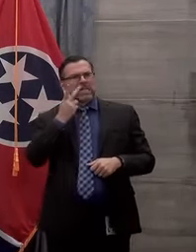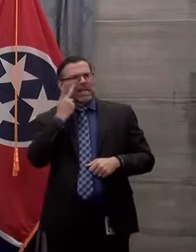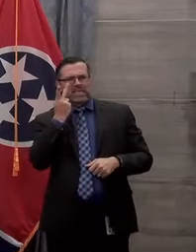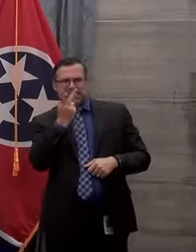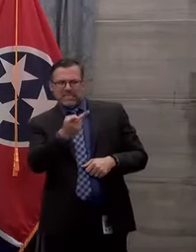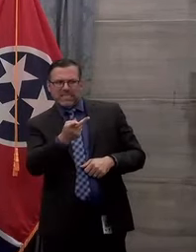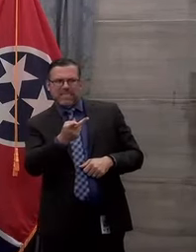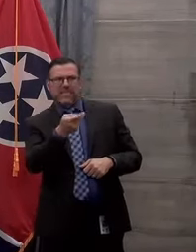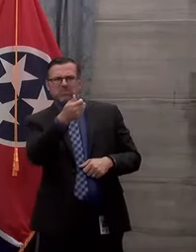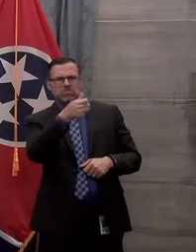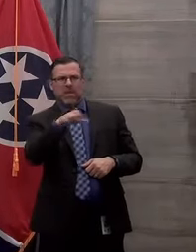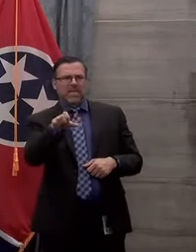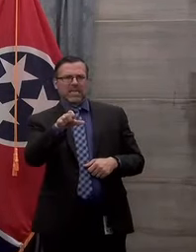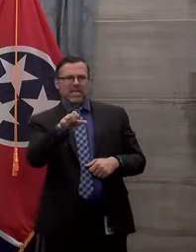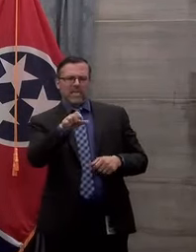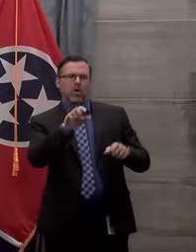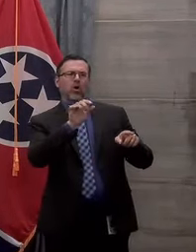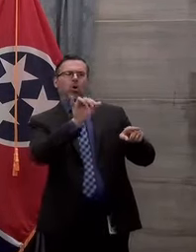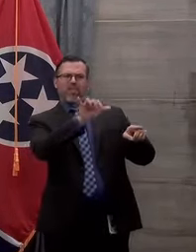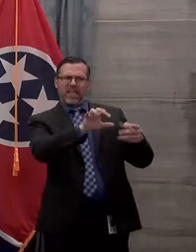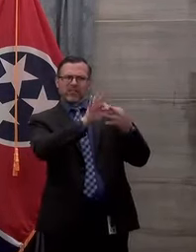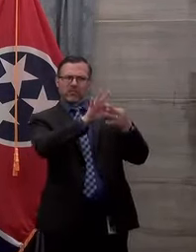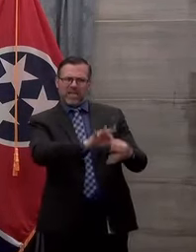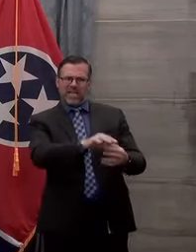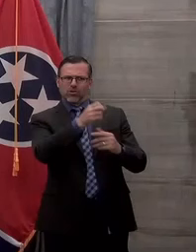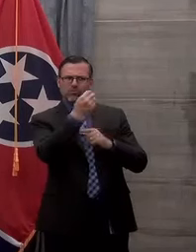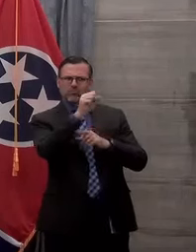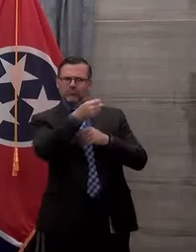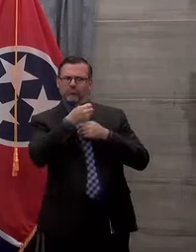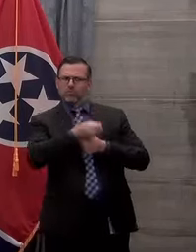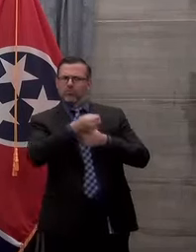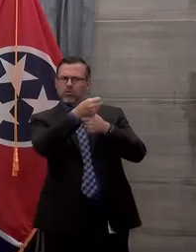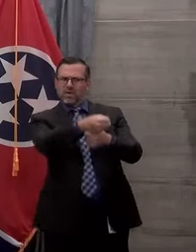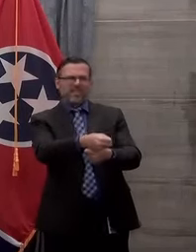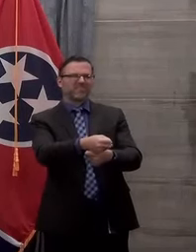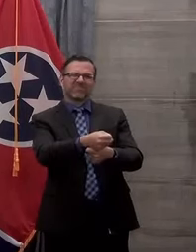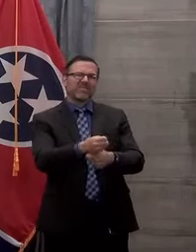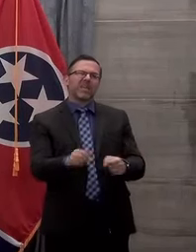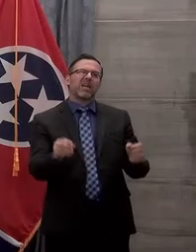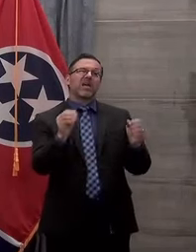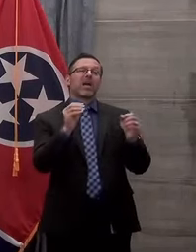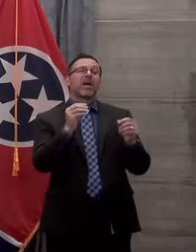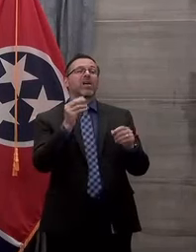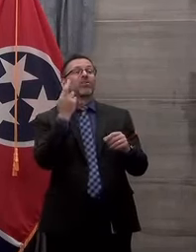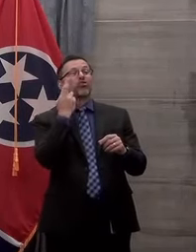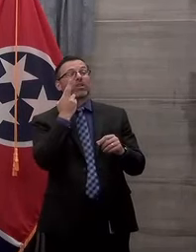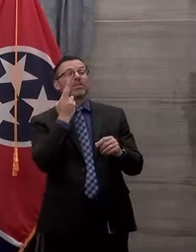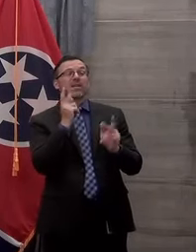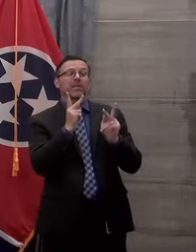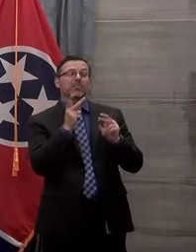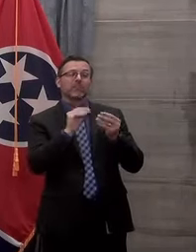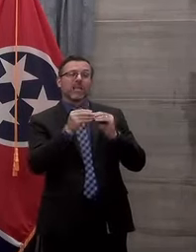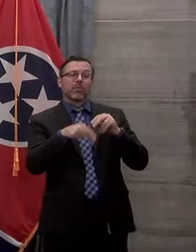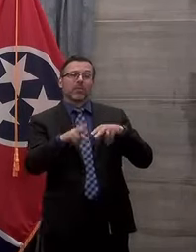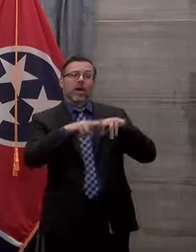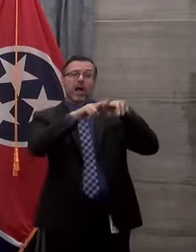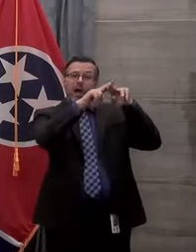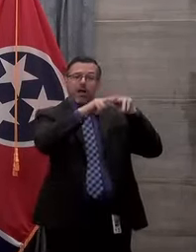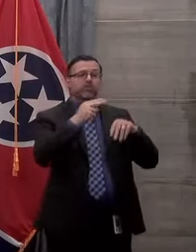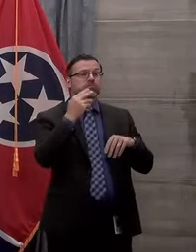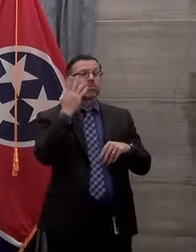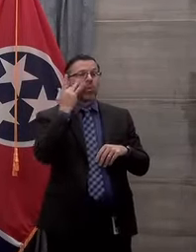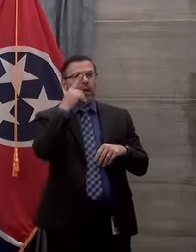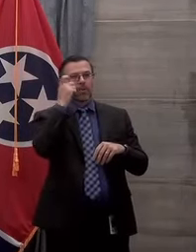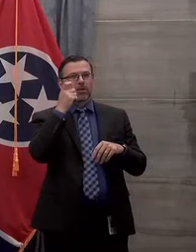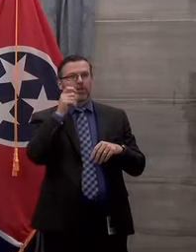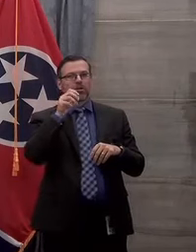to that generally, more so around the increase in movement of people, particularly starting around